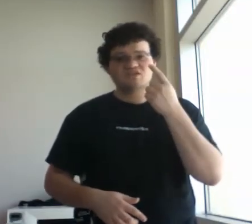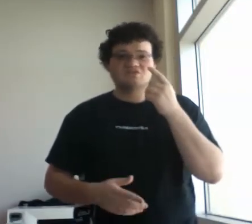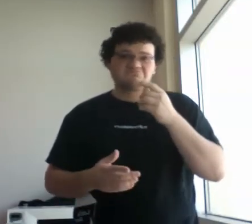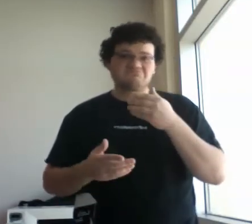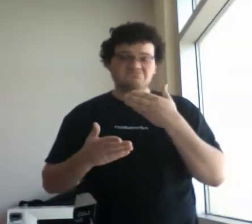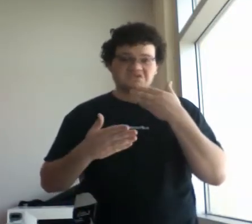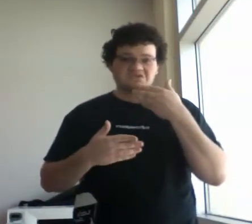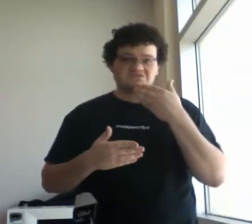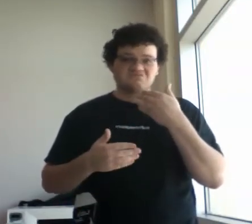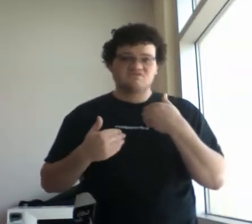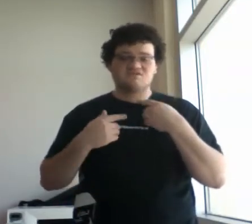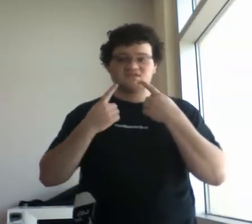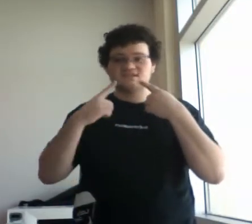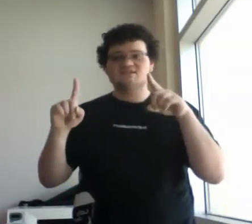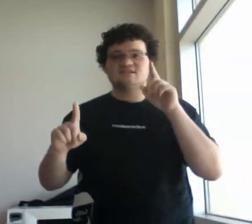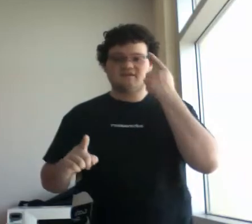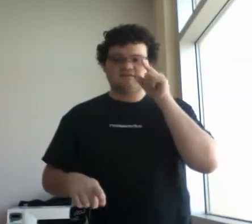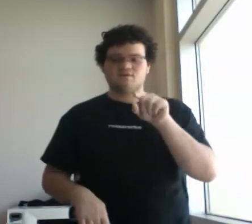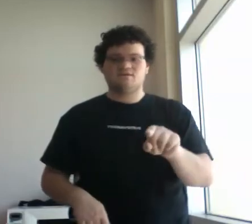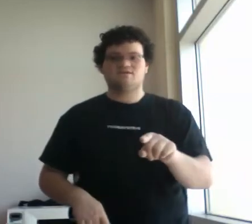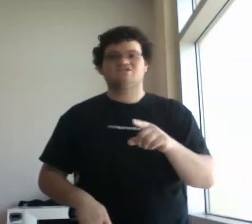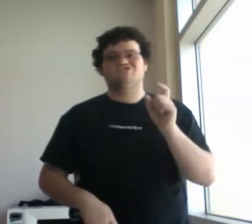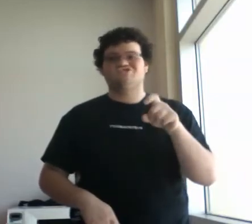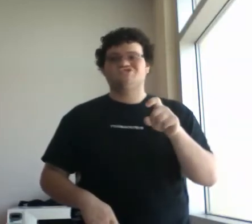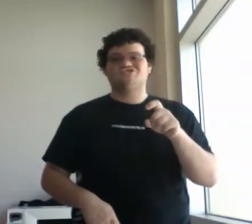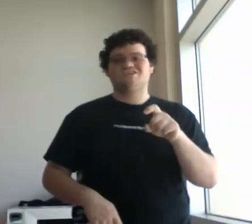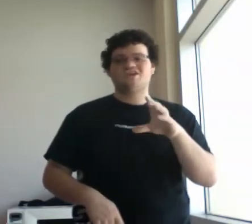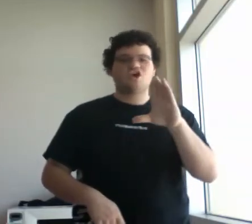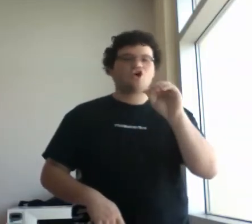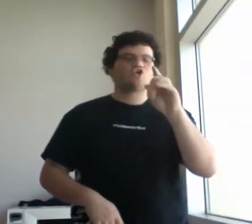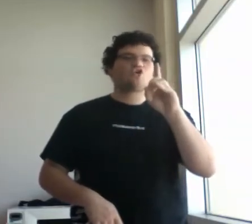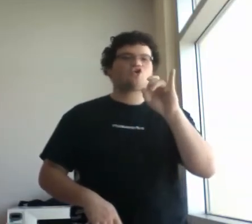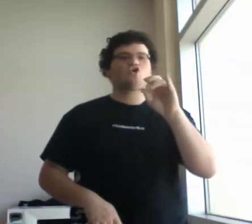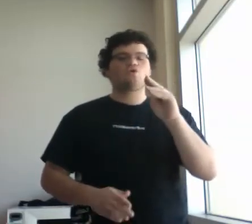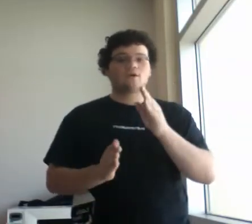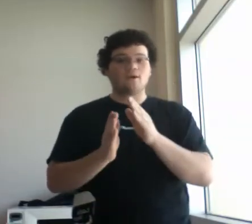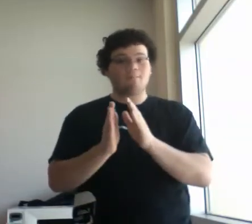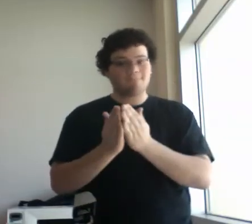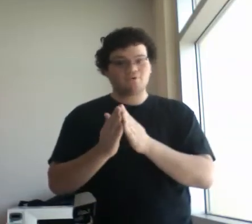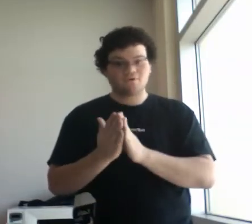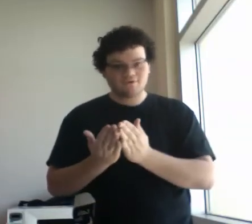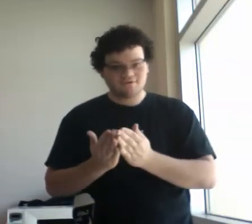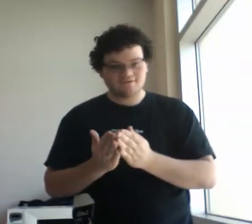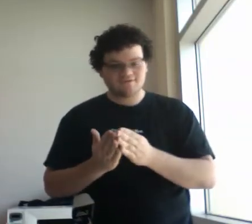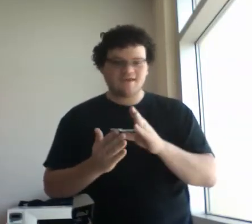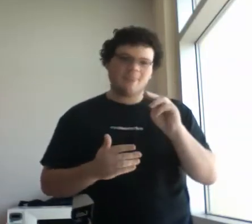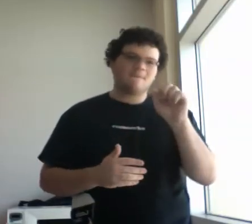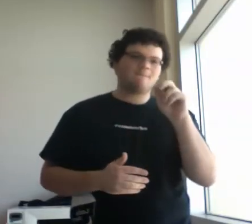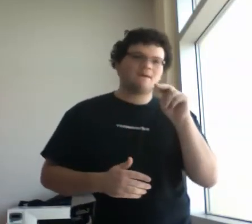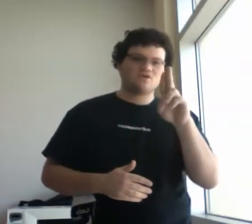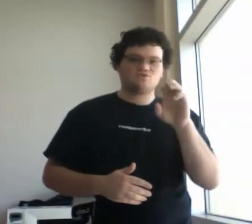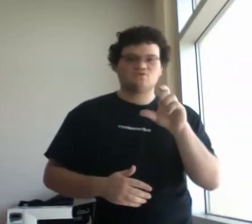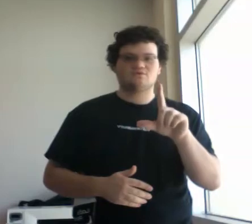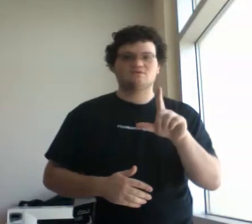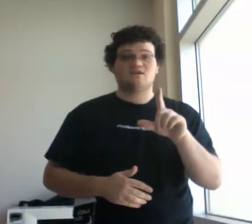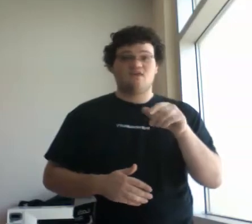need your coding books, your manuals, and they are updated every year in October. So you would need the